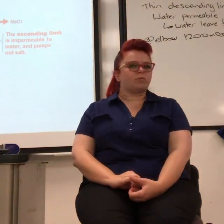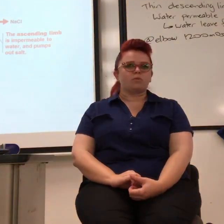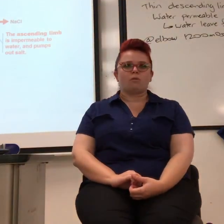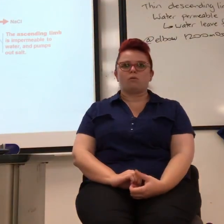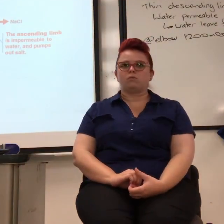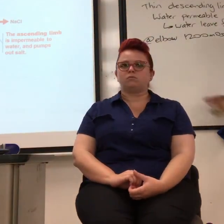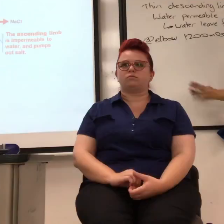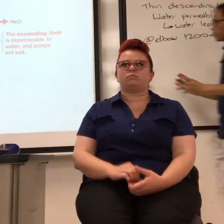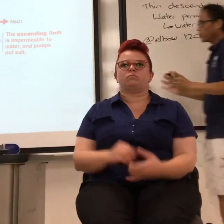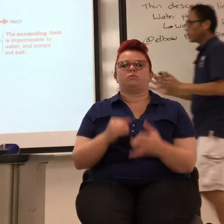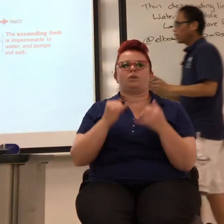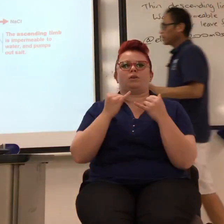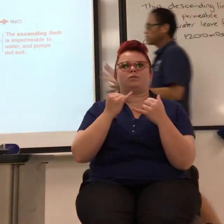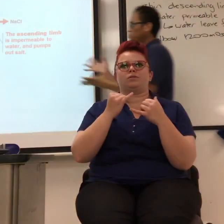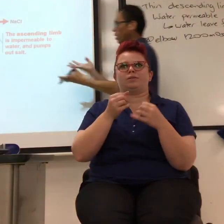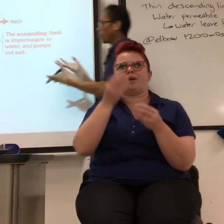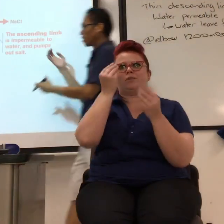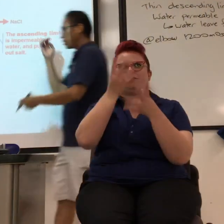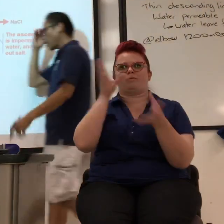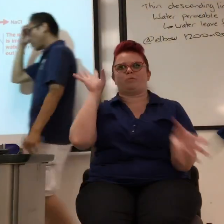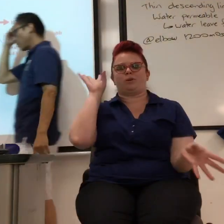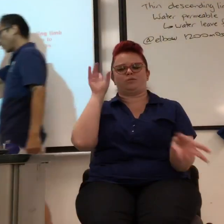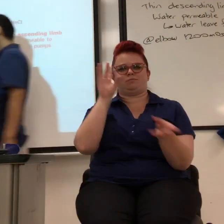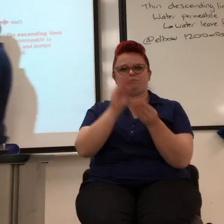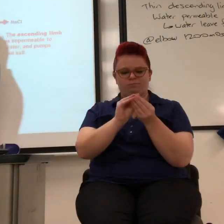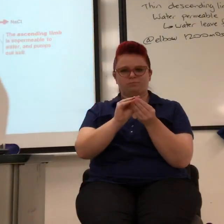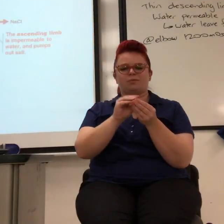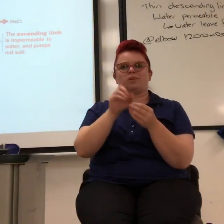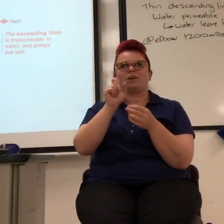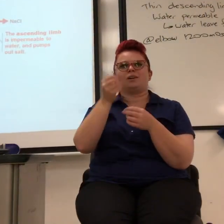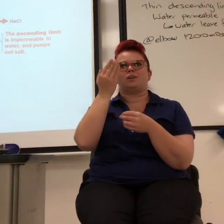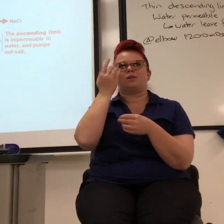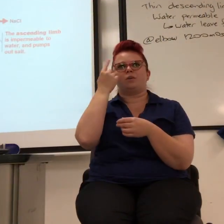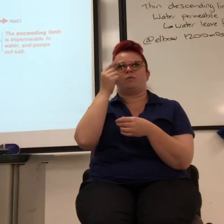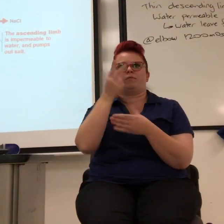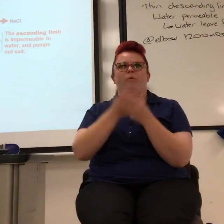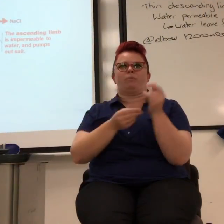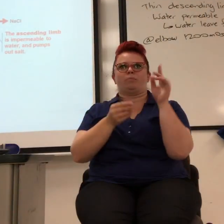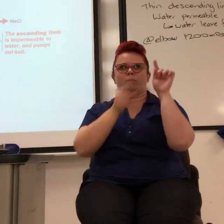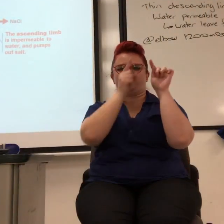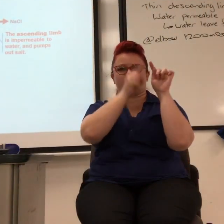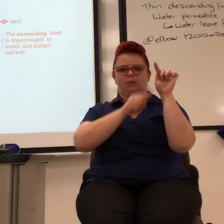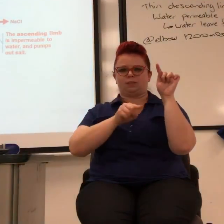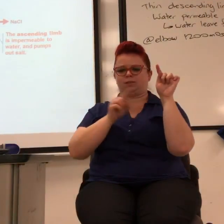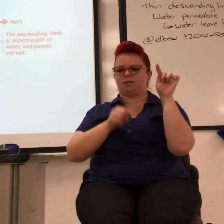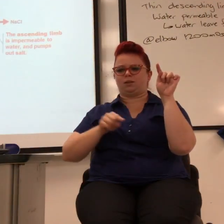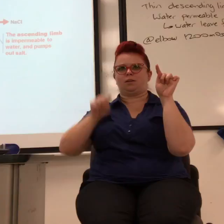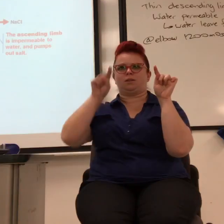So let's put it all together. This is what I want you to know for both limbs. How does that,